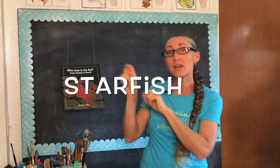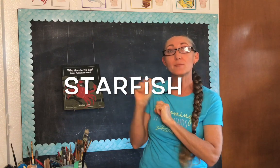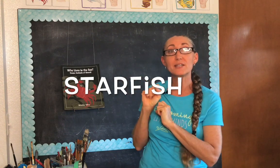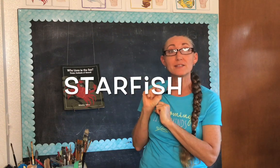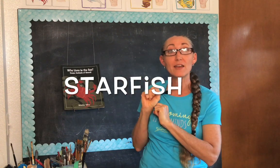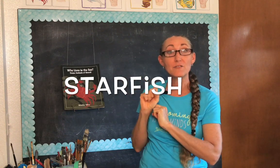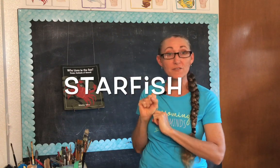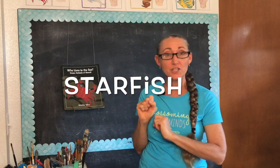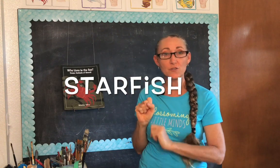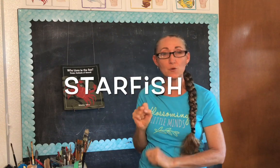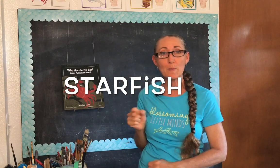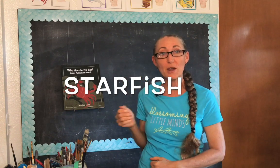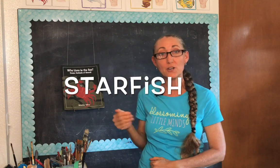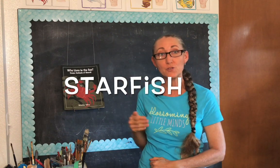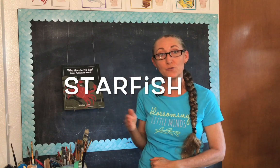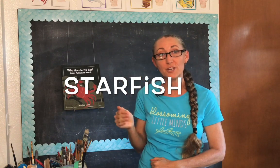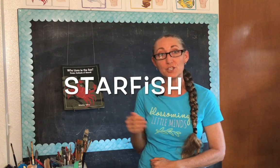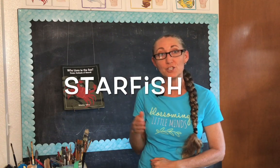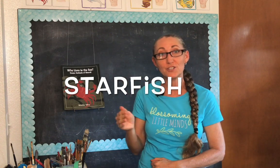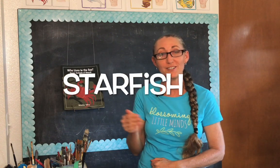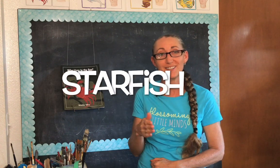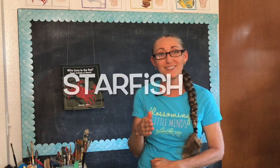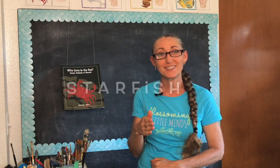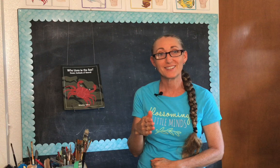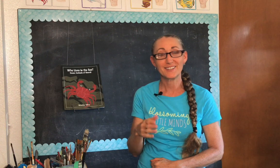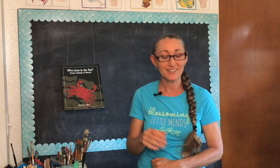going to sign fish, if you remember how to do fish.